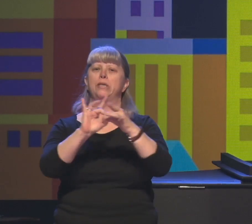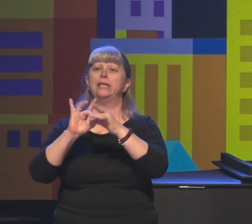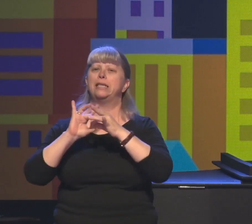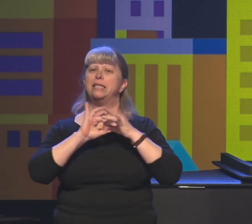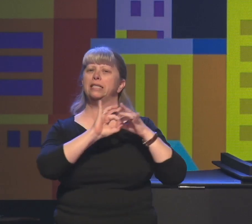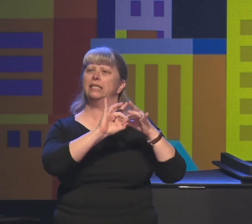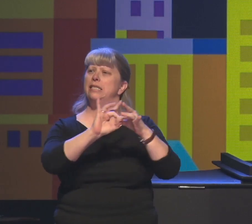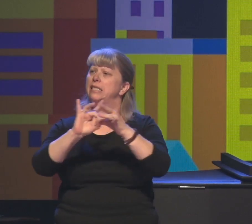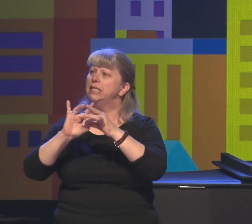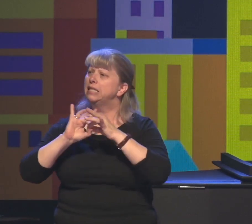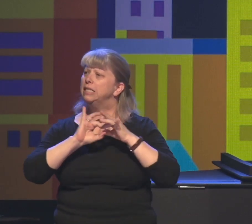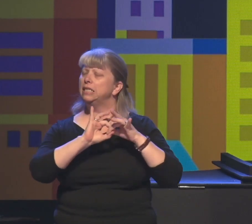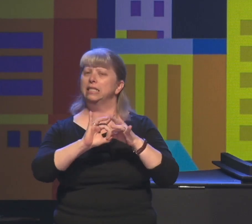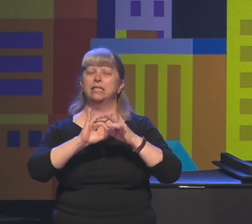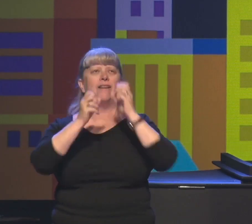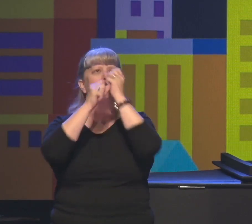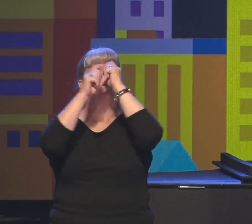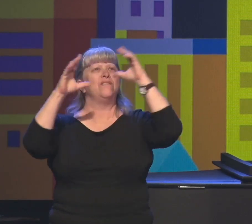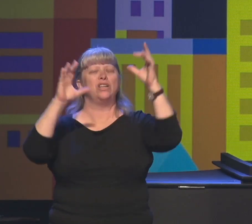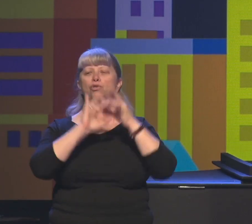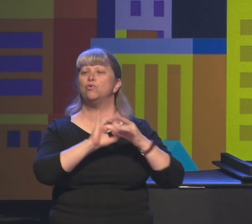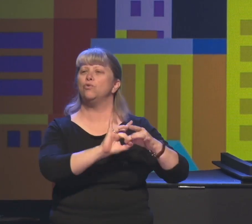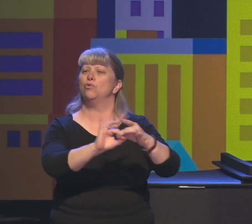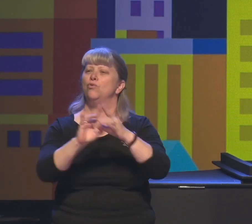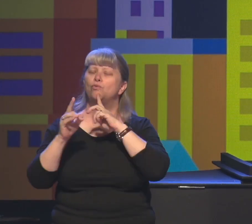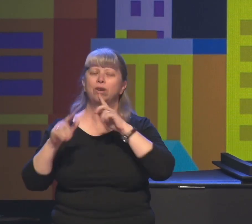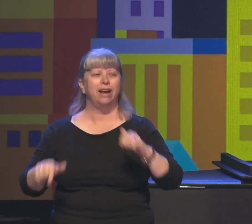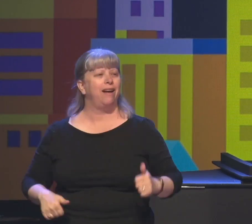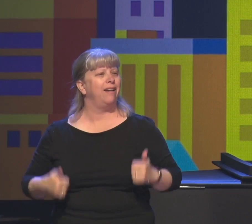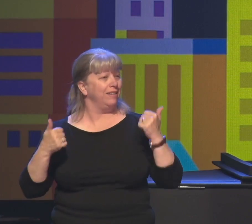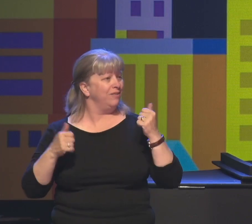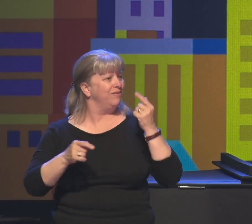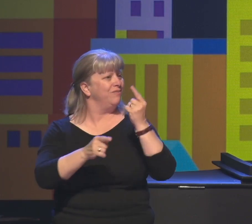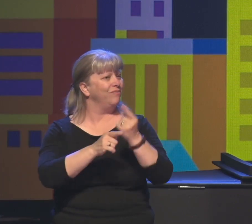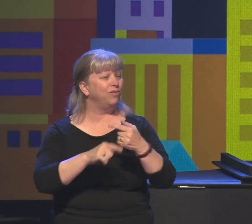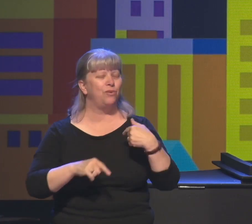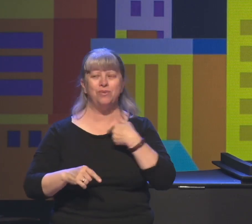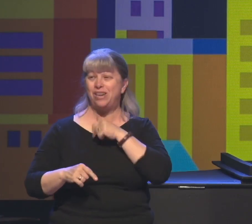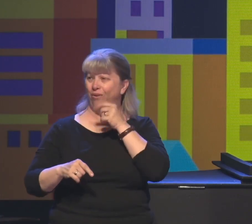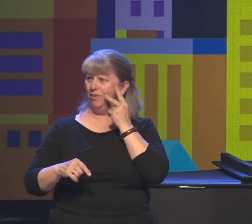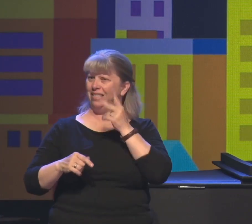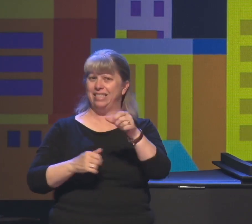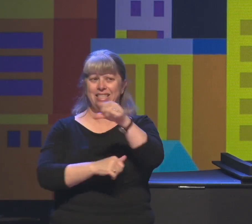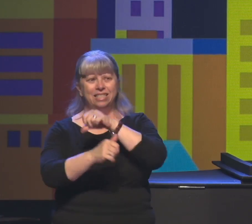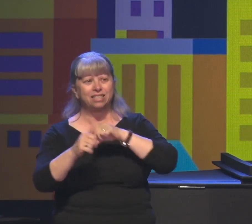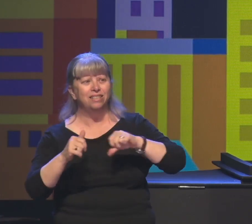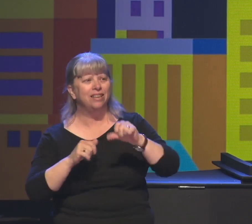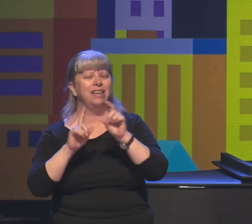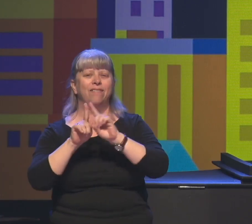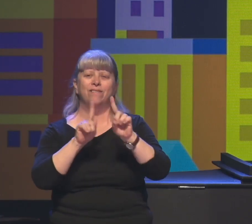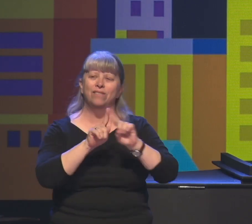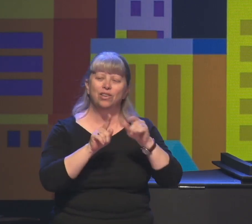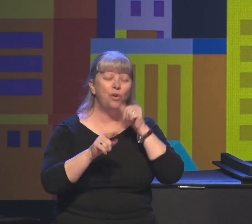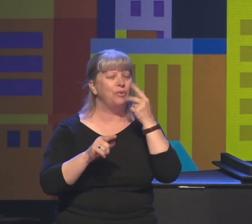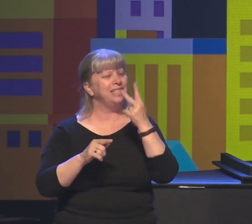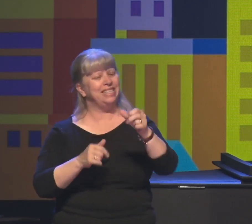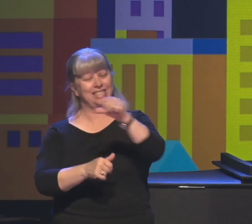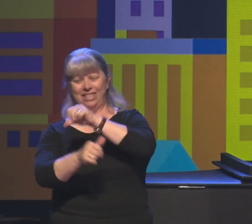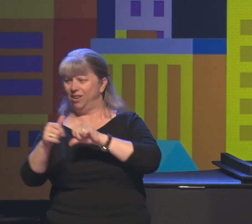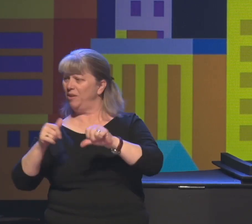unity. There's a vision for a united reality, right? Where we don't see one another for our differences. We don't see one